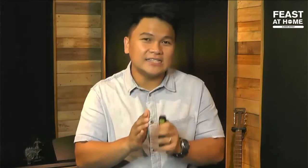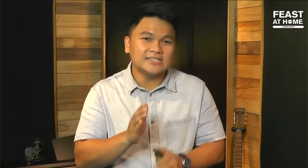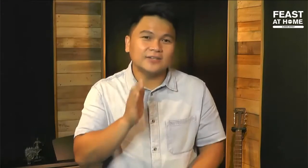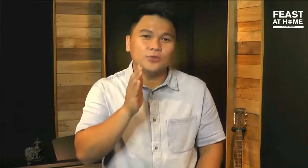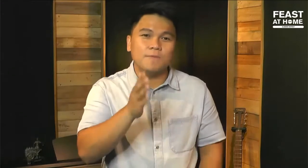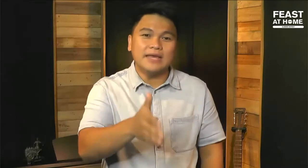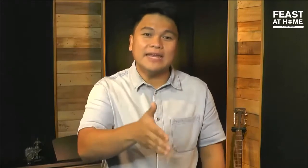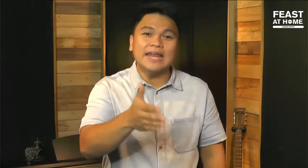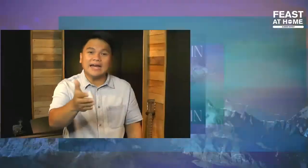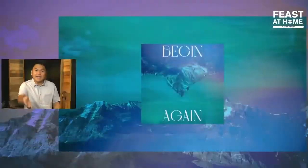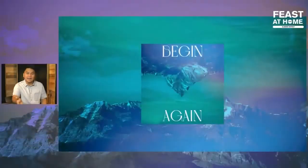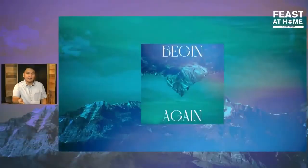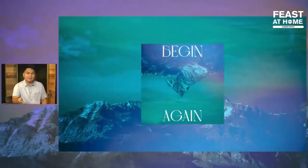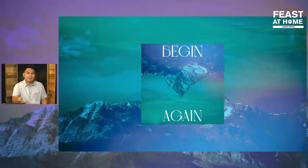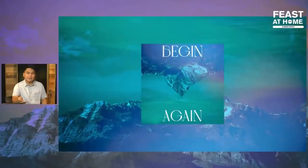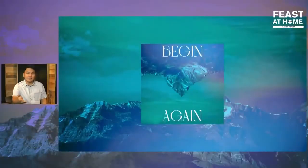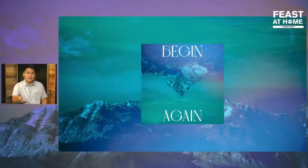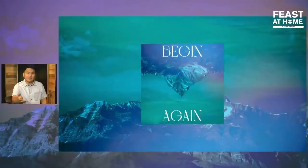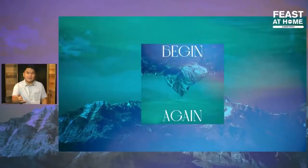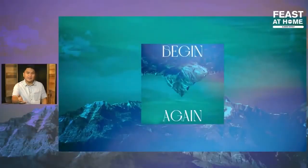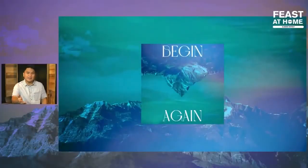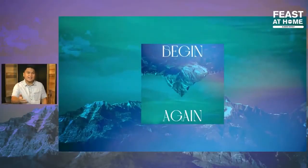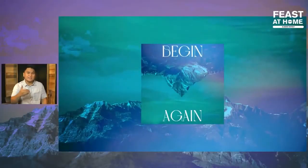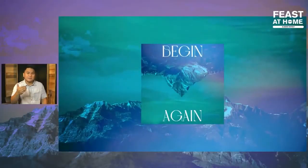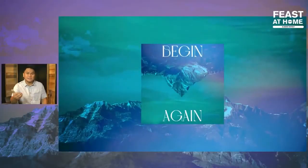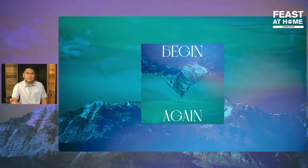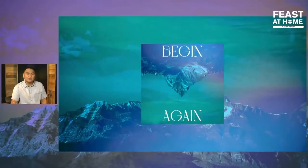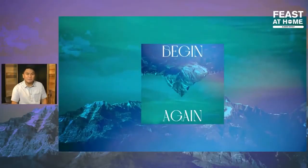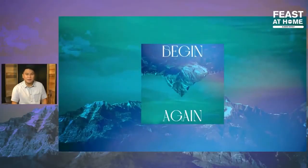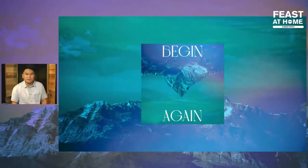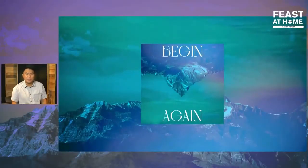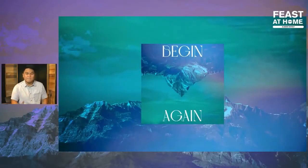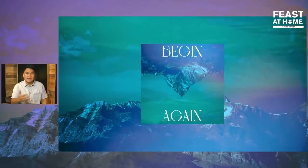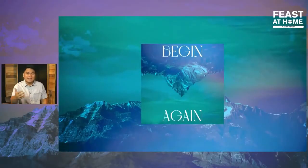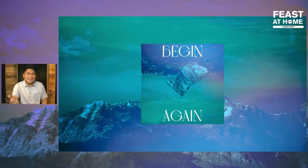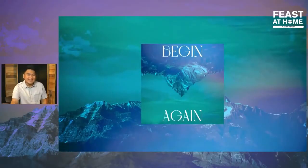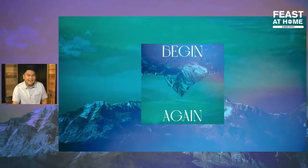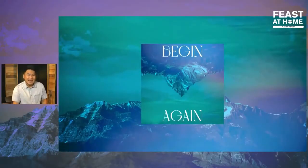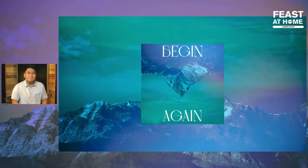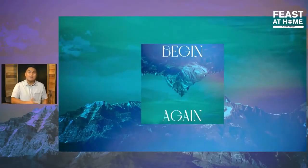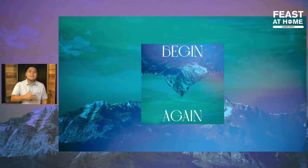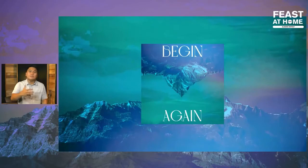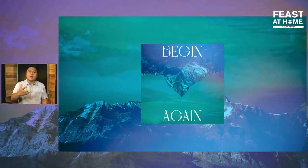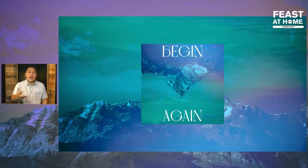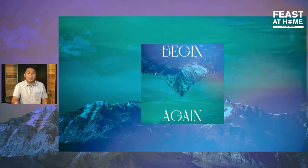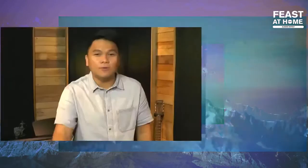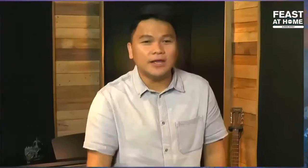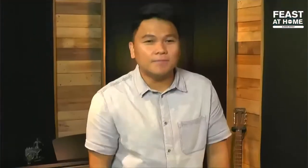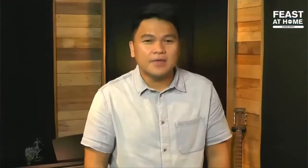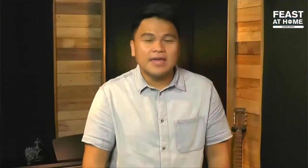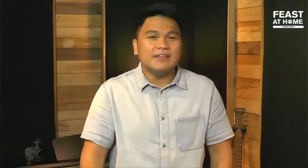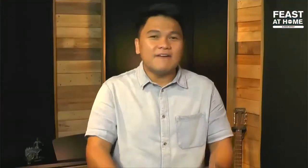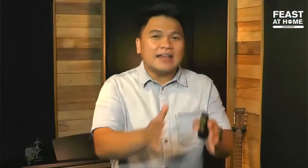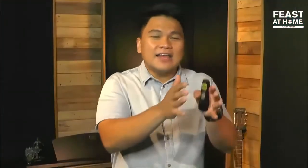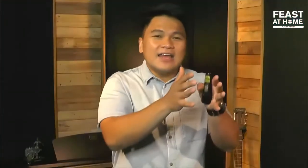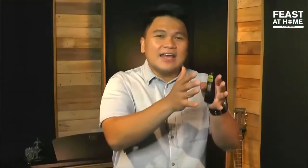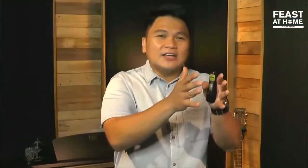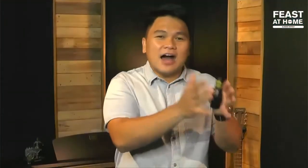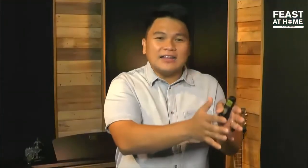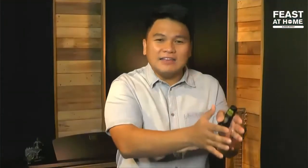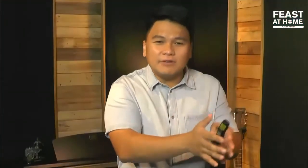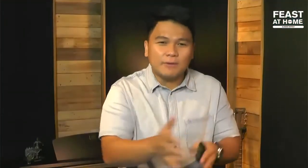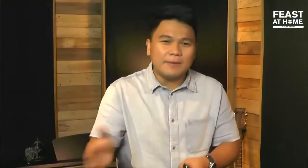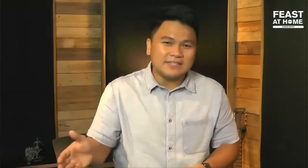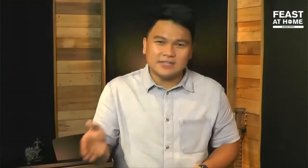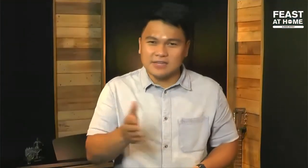telling us to begin again. That's the message of the mountain. Begin again. Magsimula ka ulit. In fact,